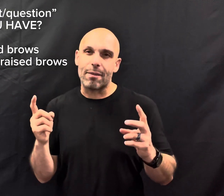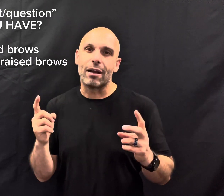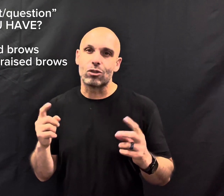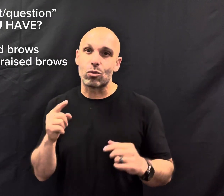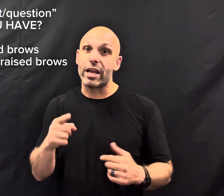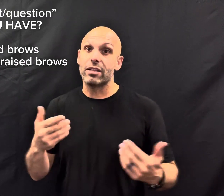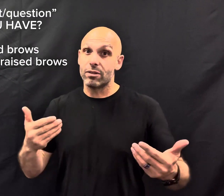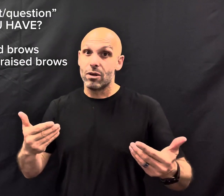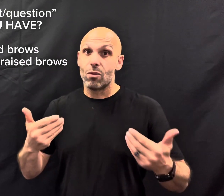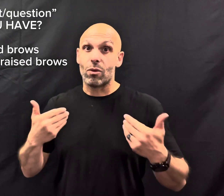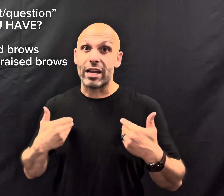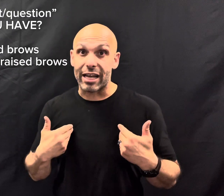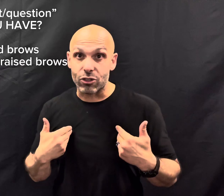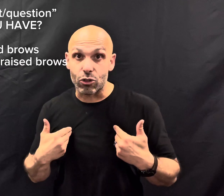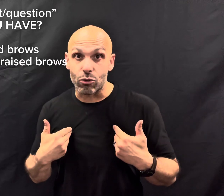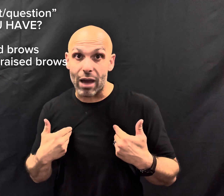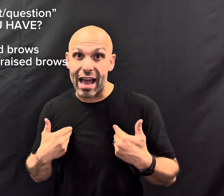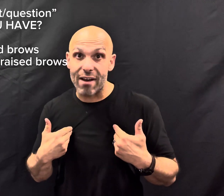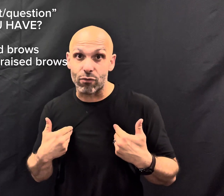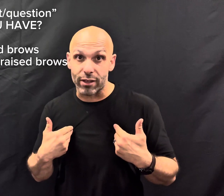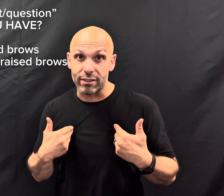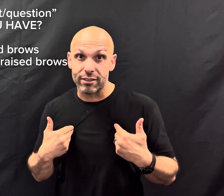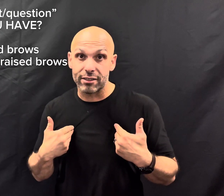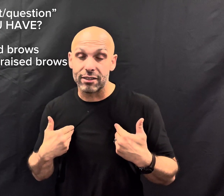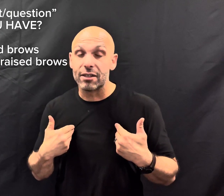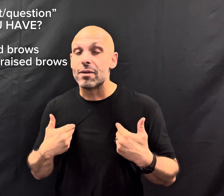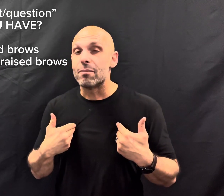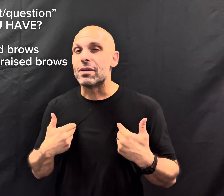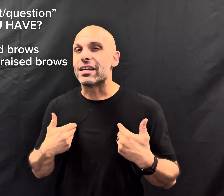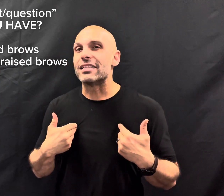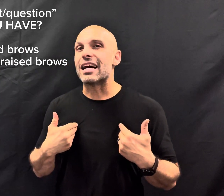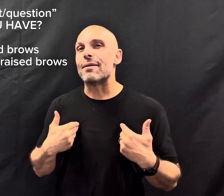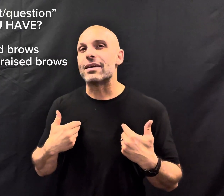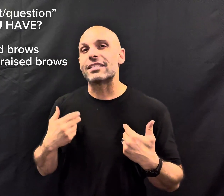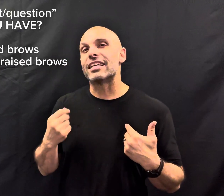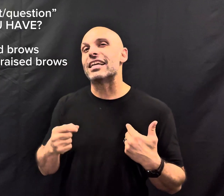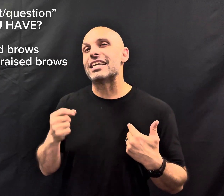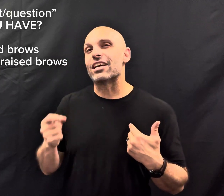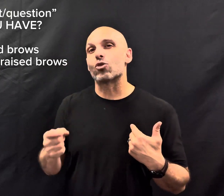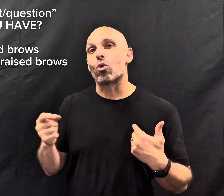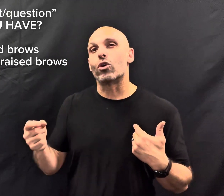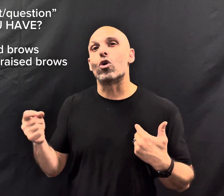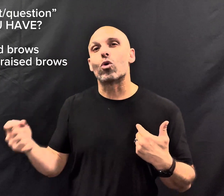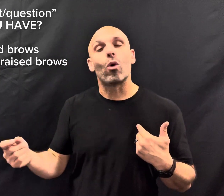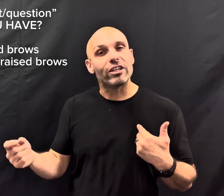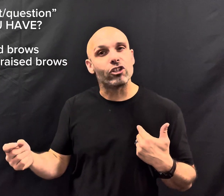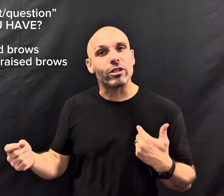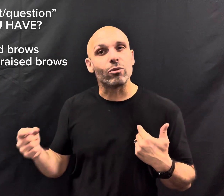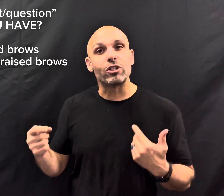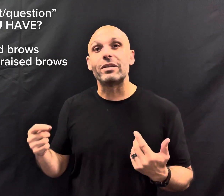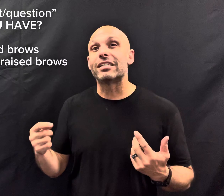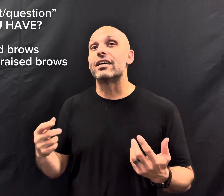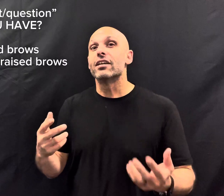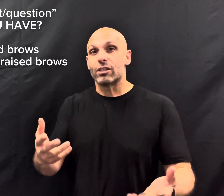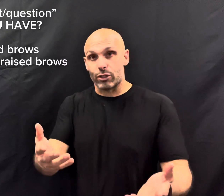eyebrows raised when I ask, do you have it? Because I'm asking a yes or no question, which means that the response